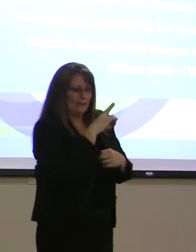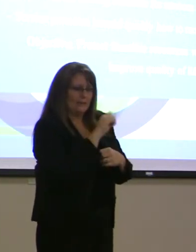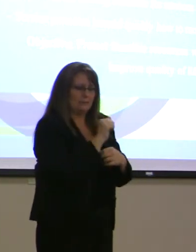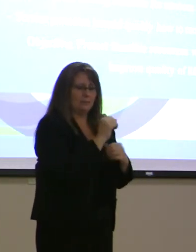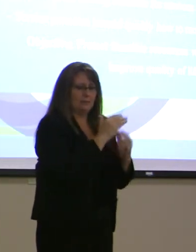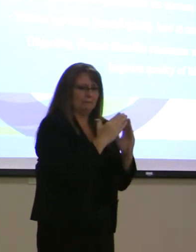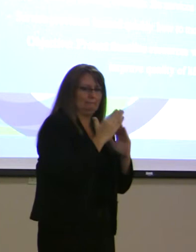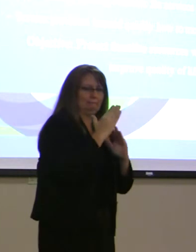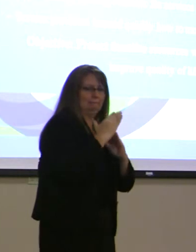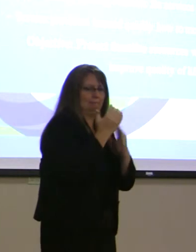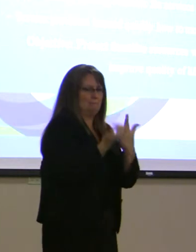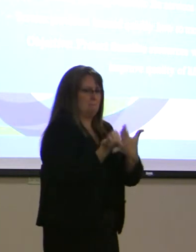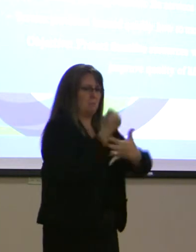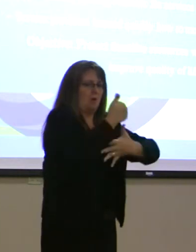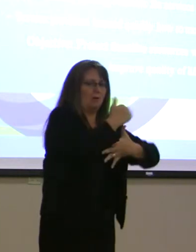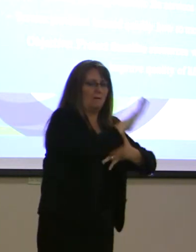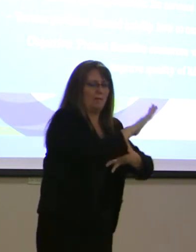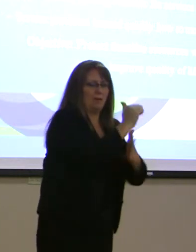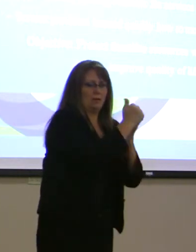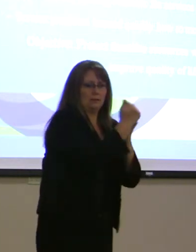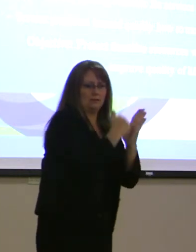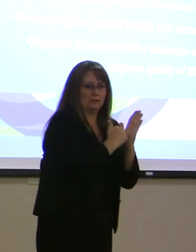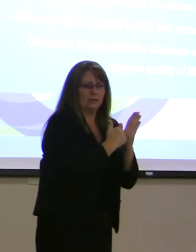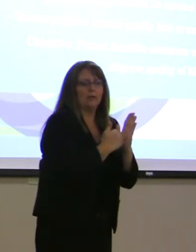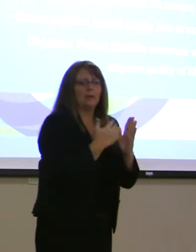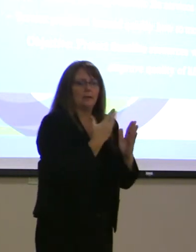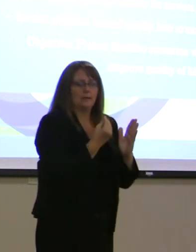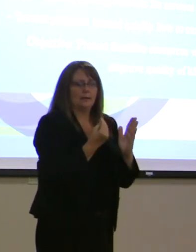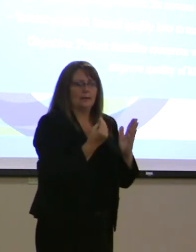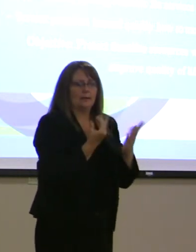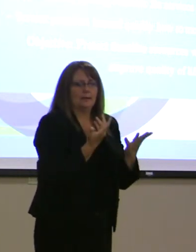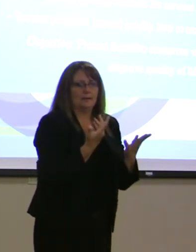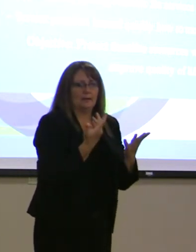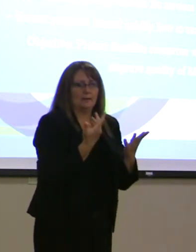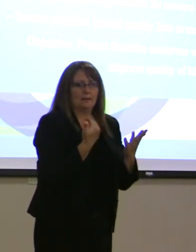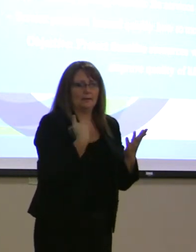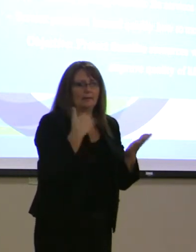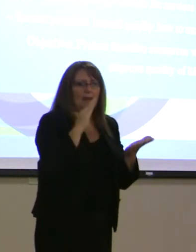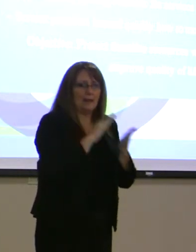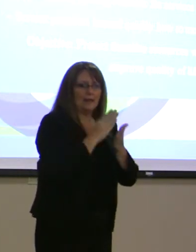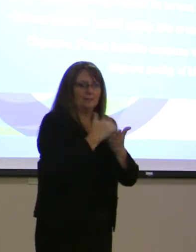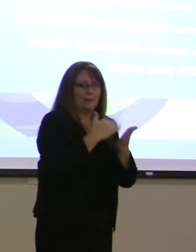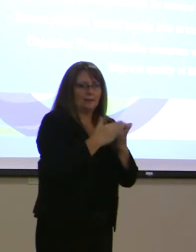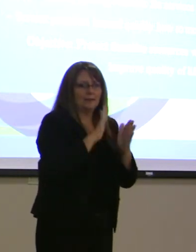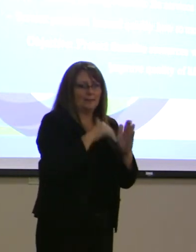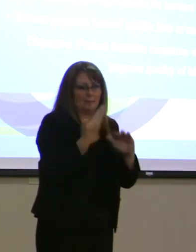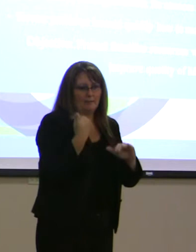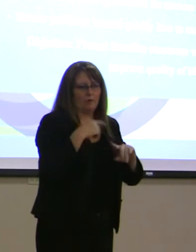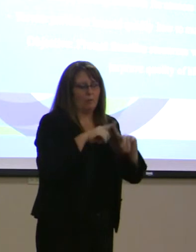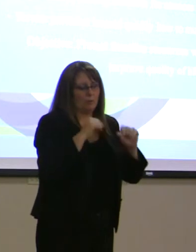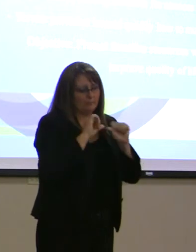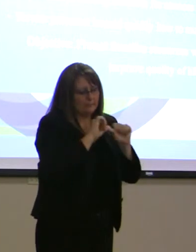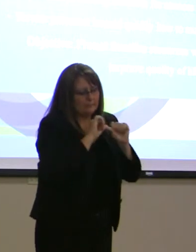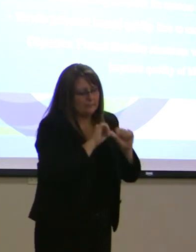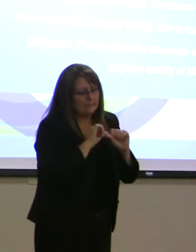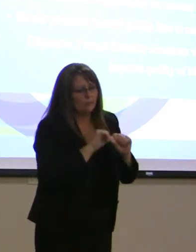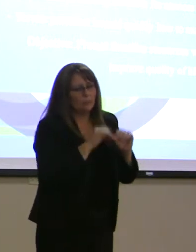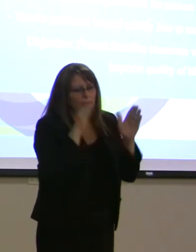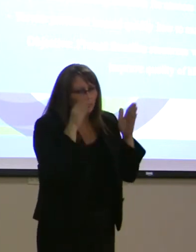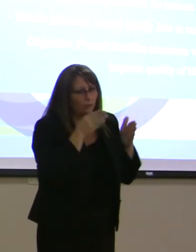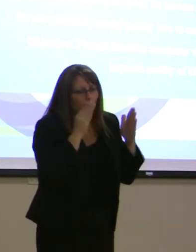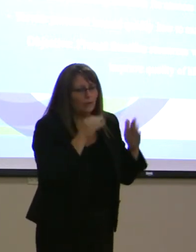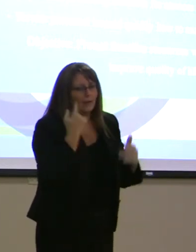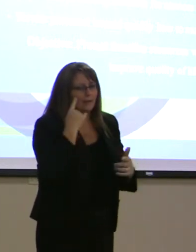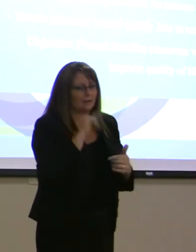their agenda when allocating their less budgets than they had a few years ago. But you have to stay in play. And I think that's the